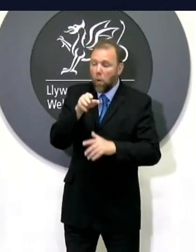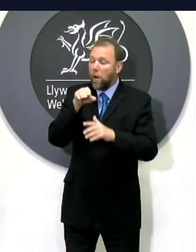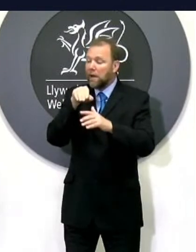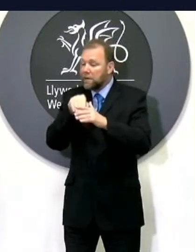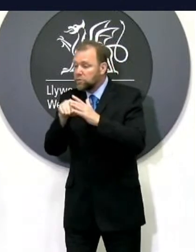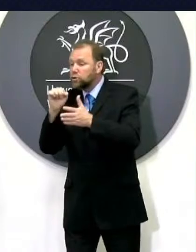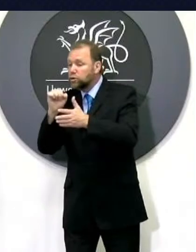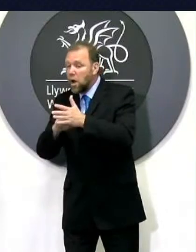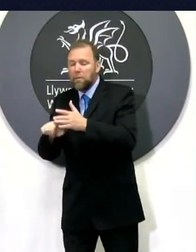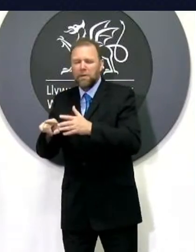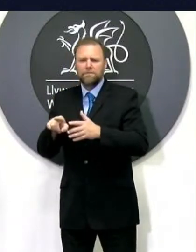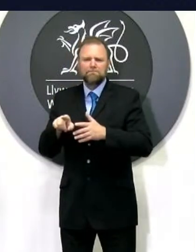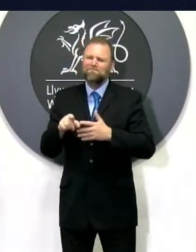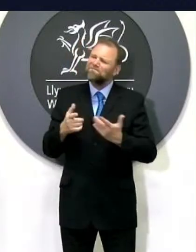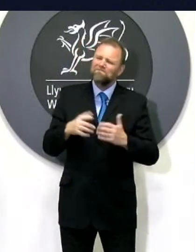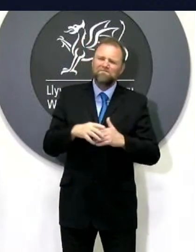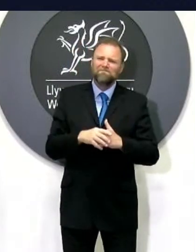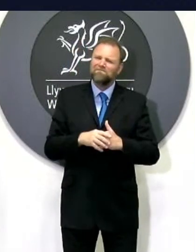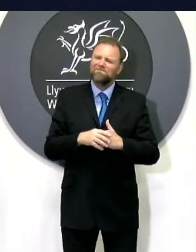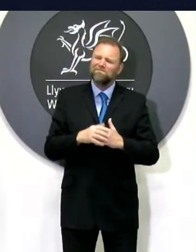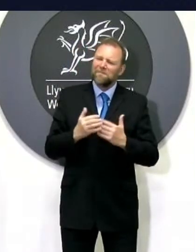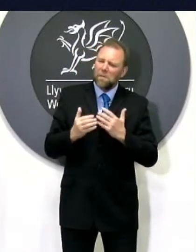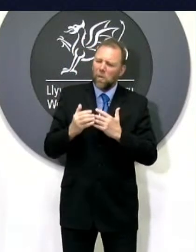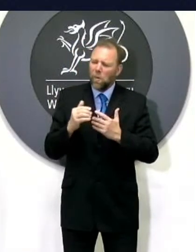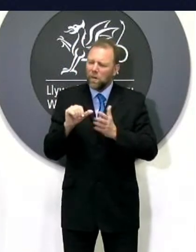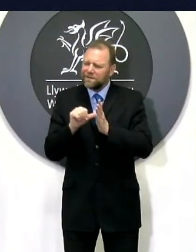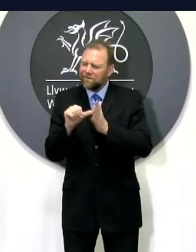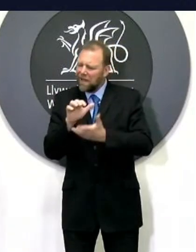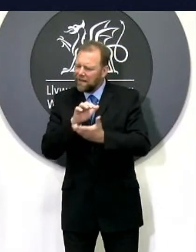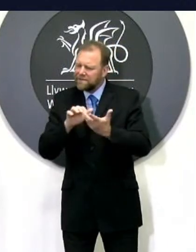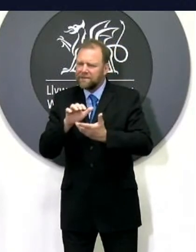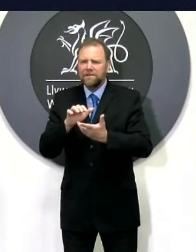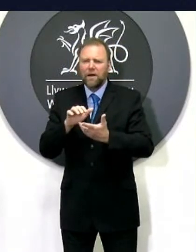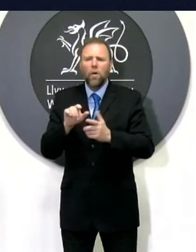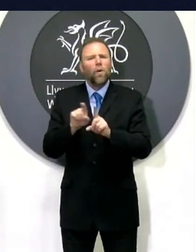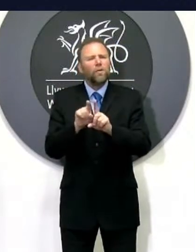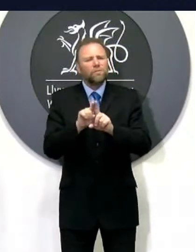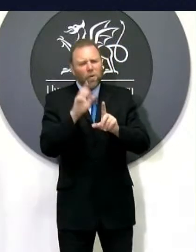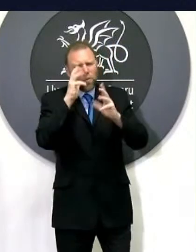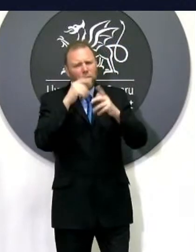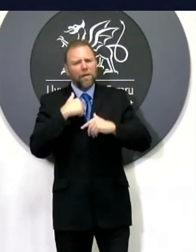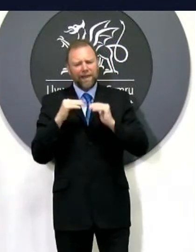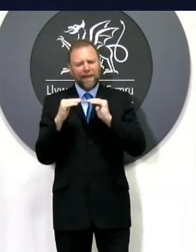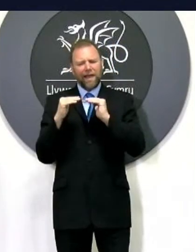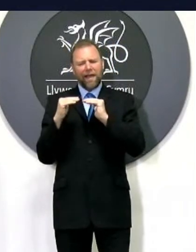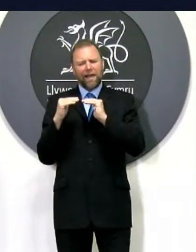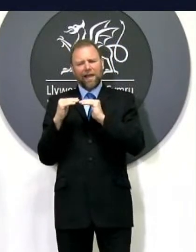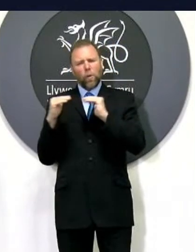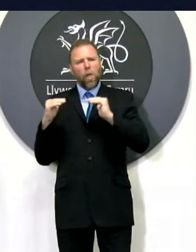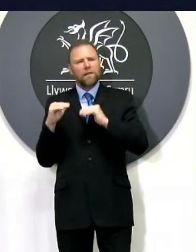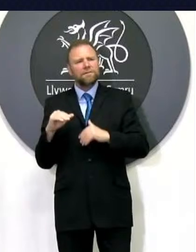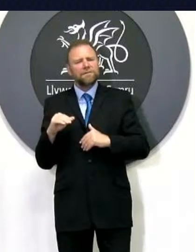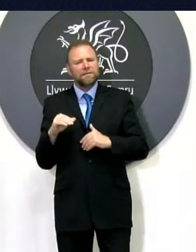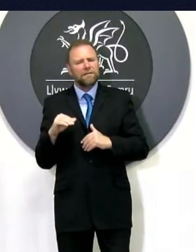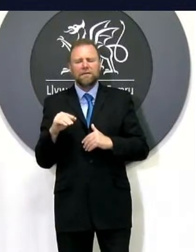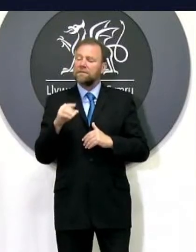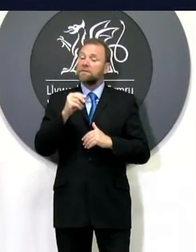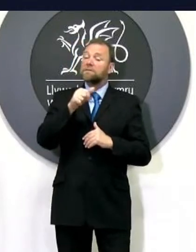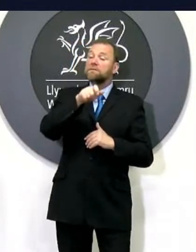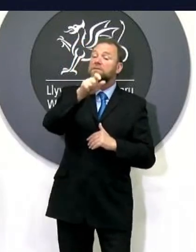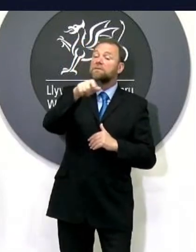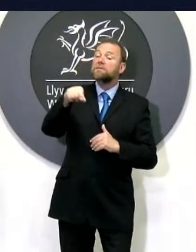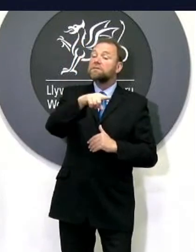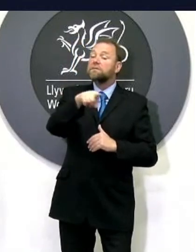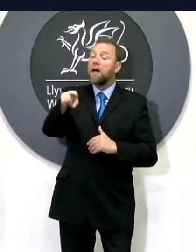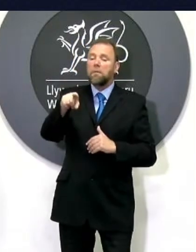there are lots of details that would need to be worked through on that. And I would also worry about the equity concerns around that, because, you know, some people clearly won't be